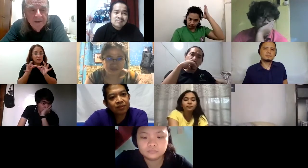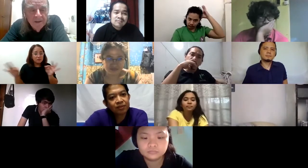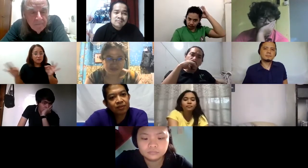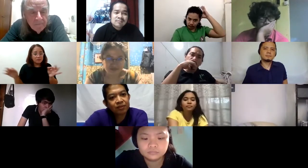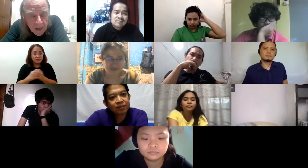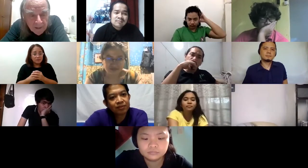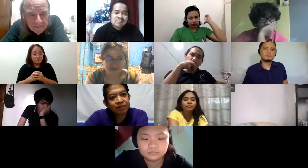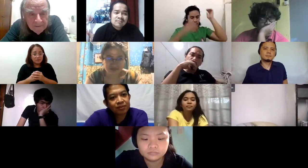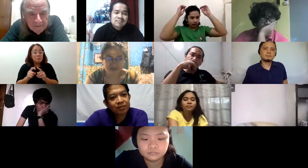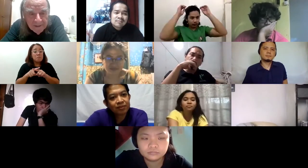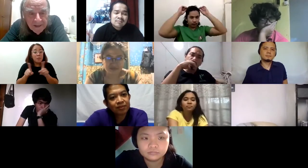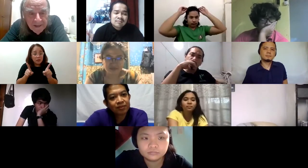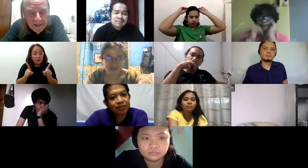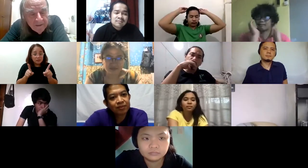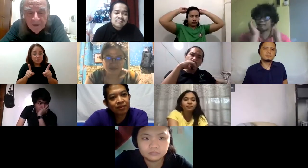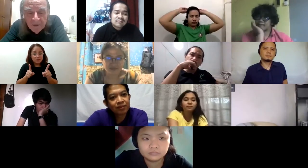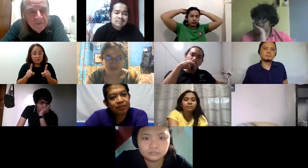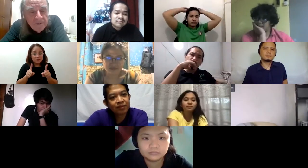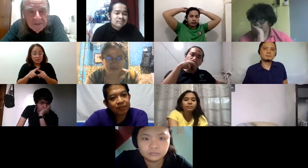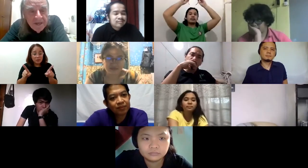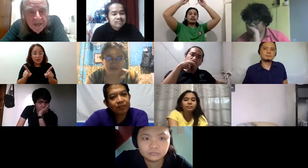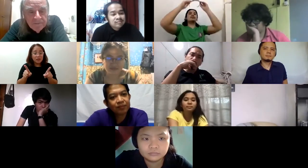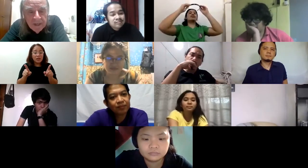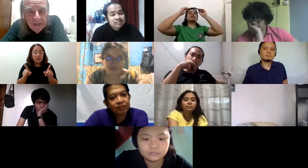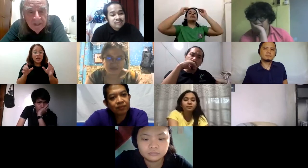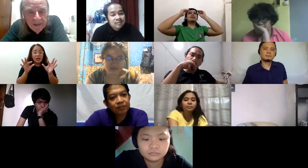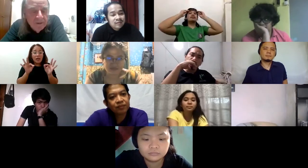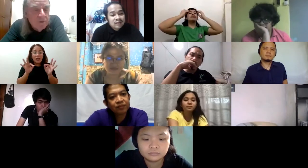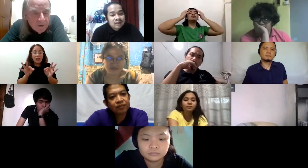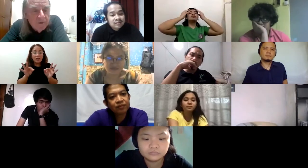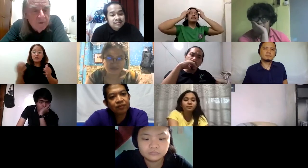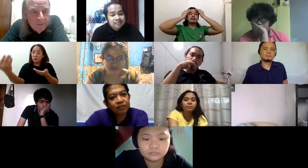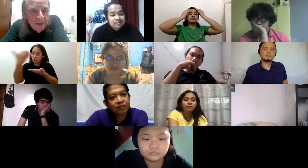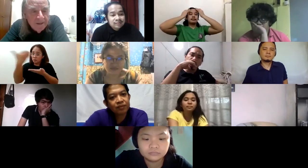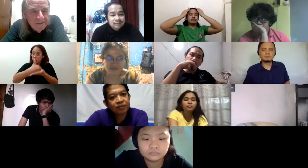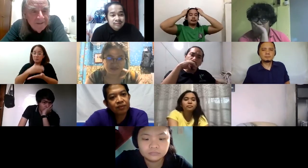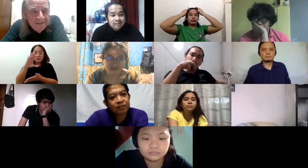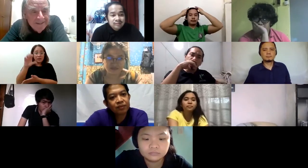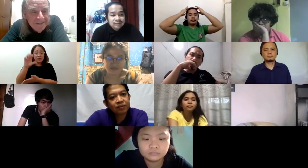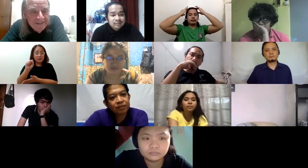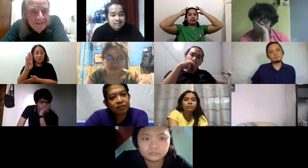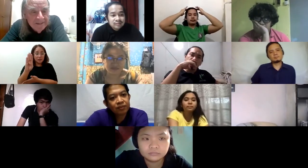But if you come to CSB and you talk with me,